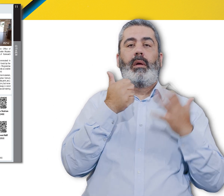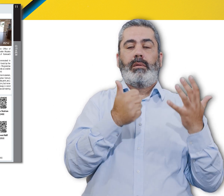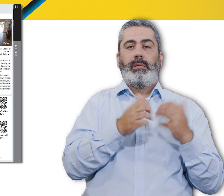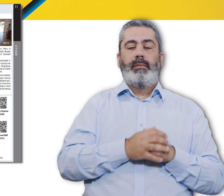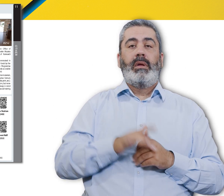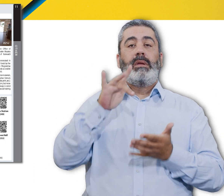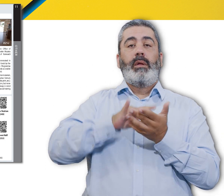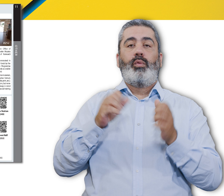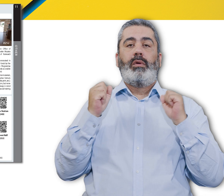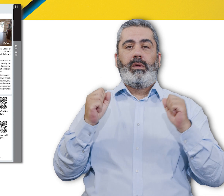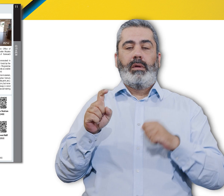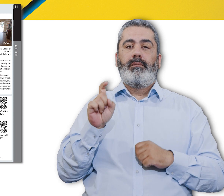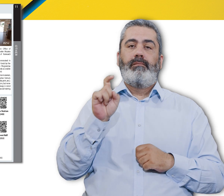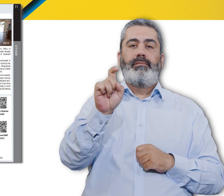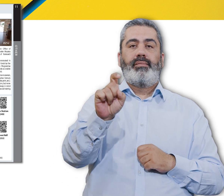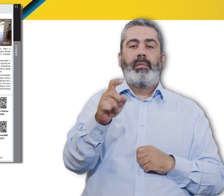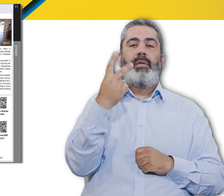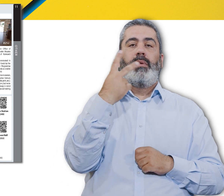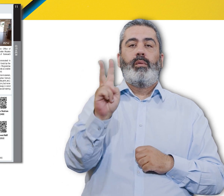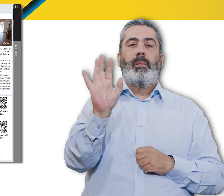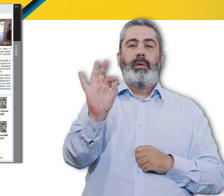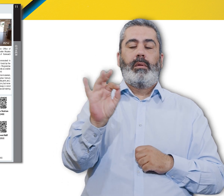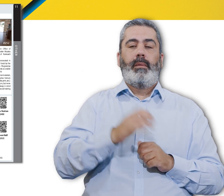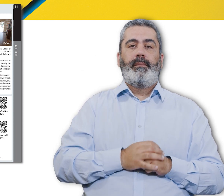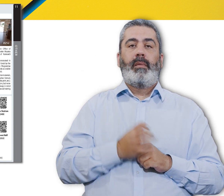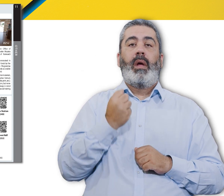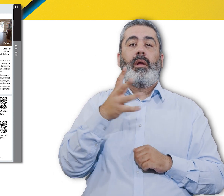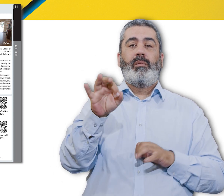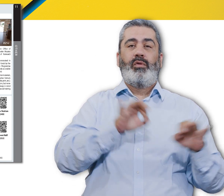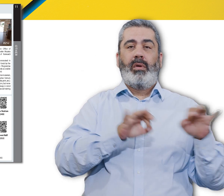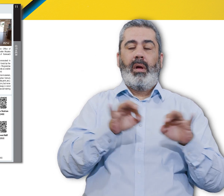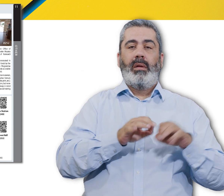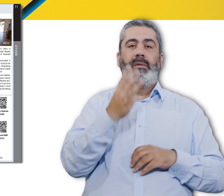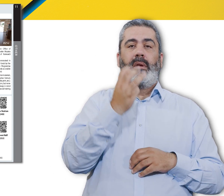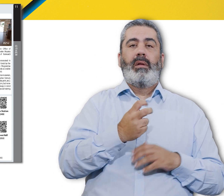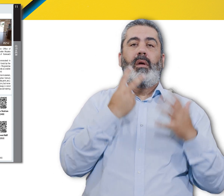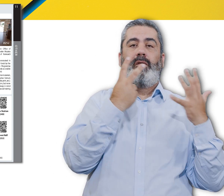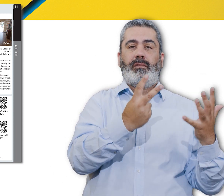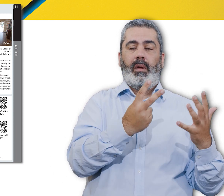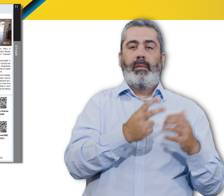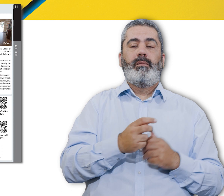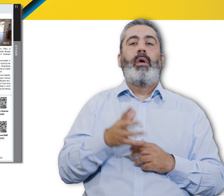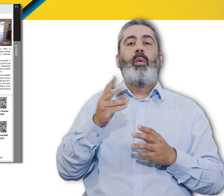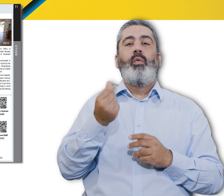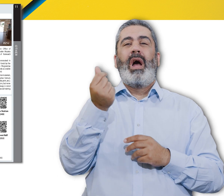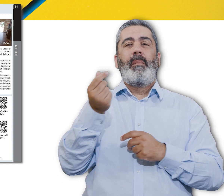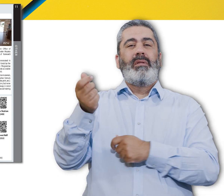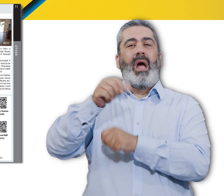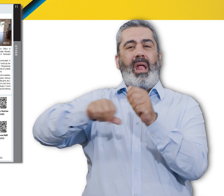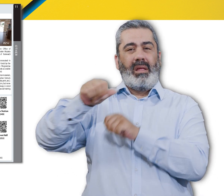251. Town Hall Point 42 on the map number 253. End of page 11.